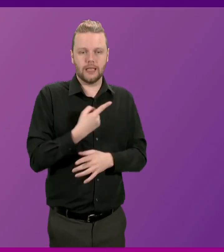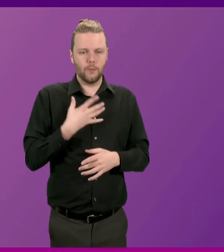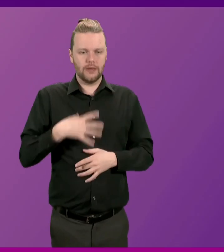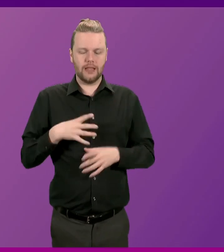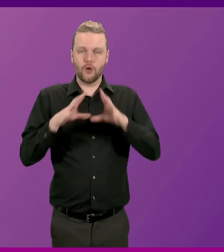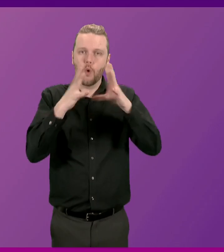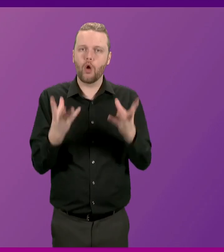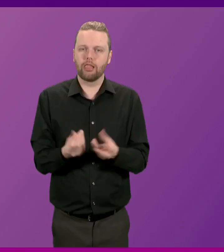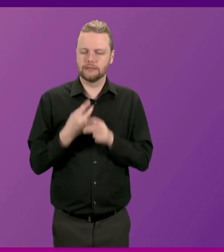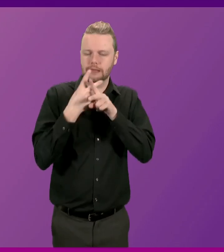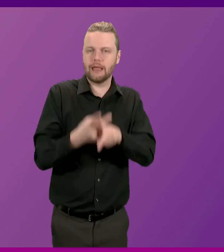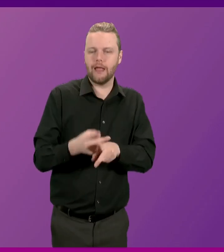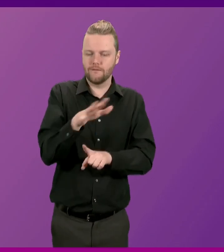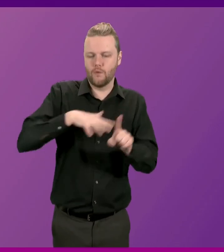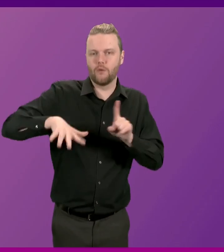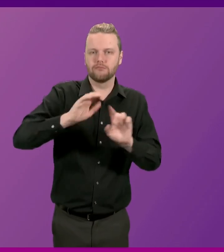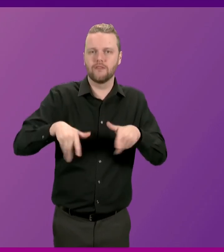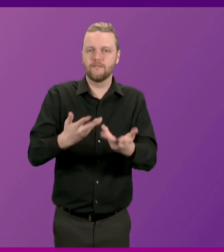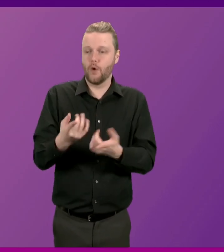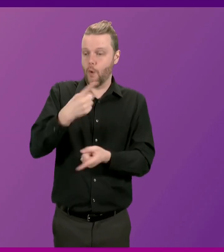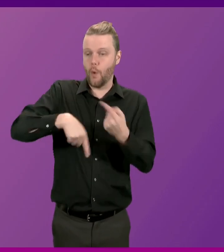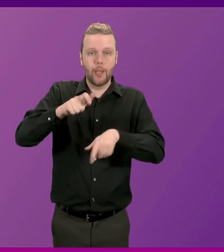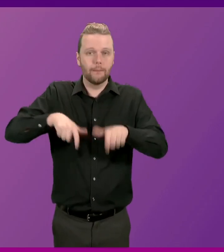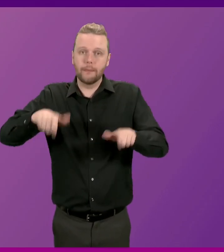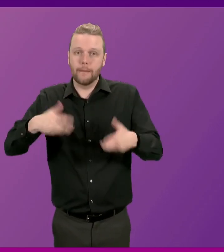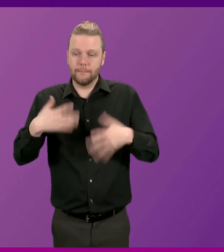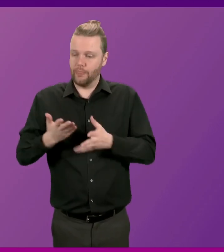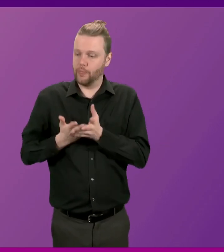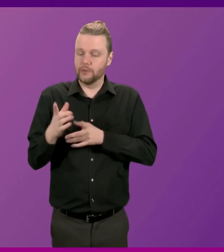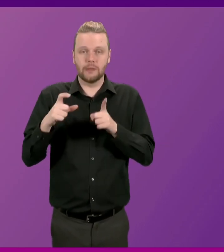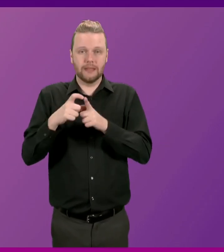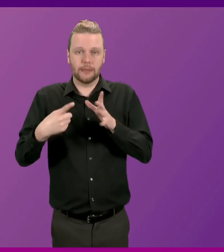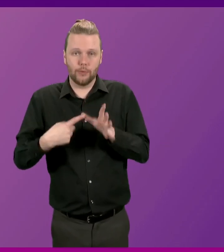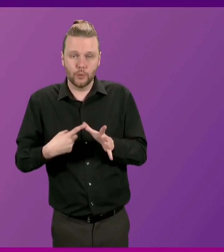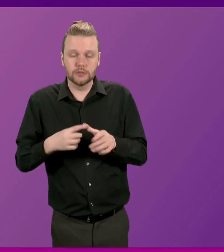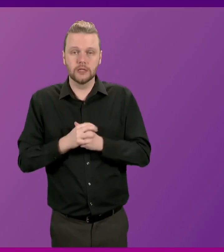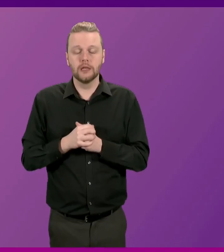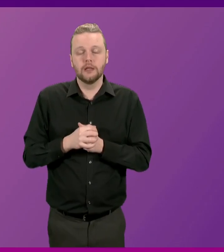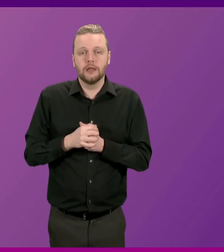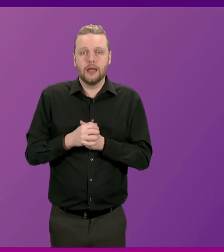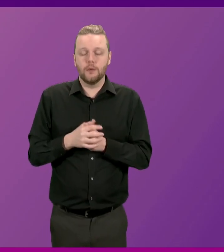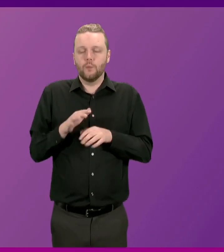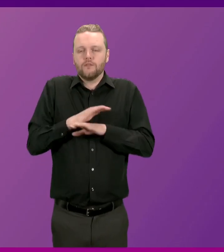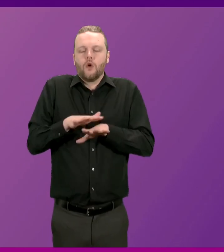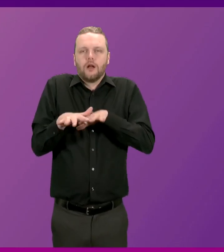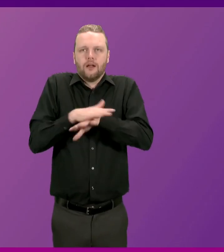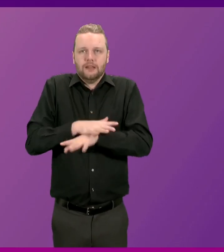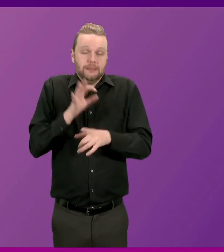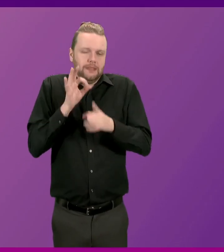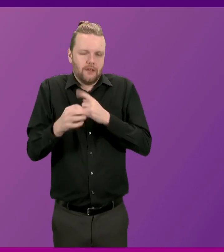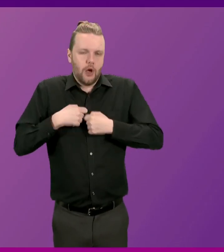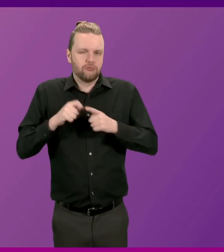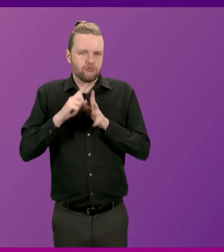across all of the services for all people who are experiencing domestic abuse. And we haven't covered it specifically in our